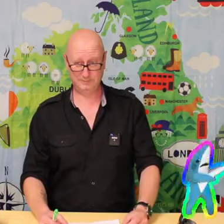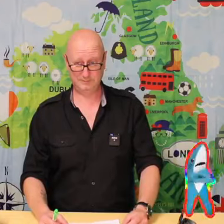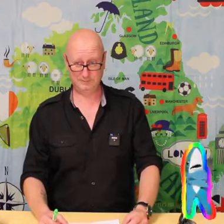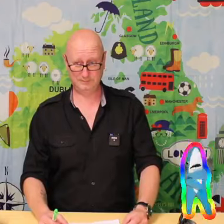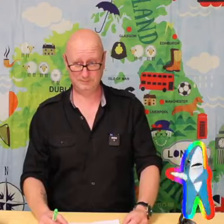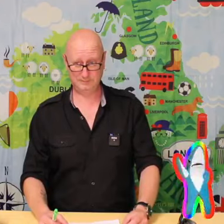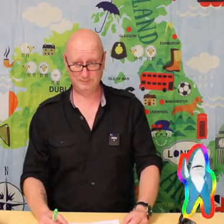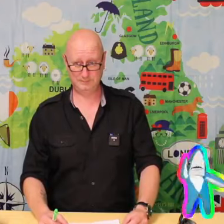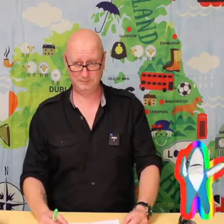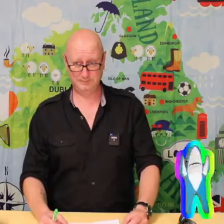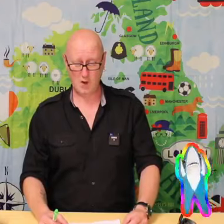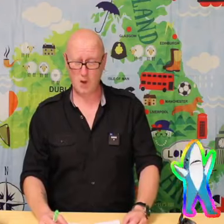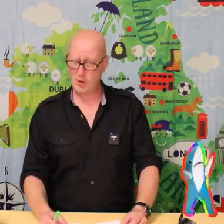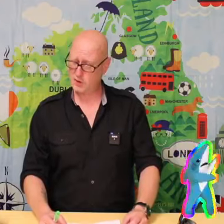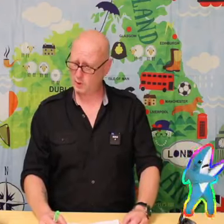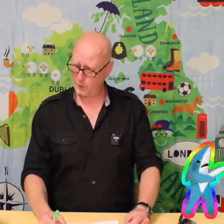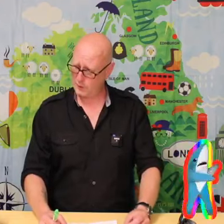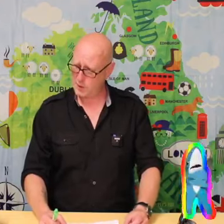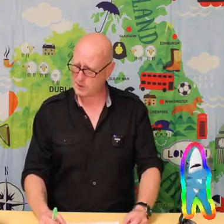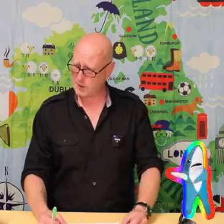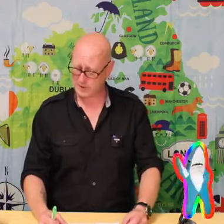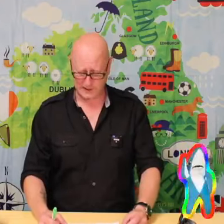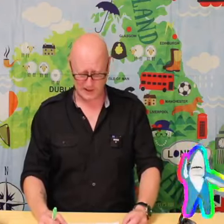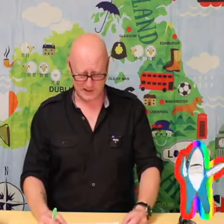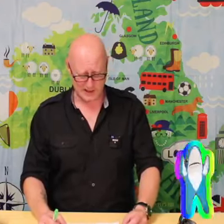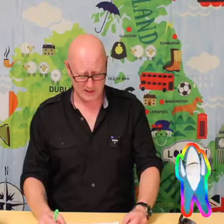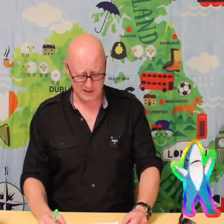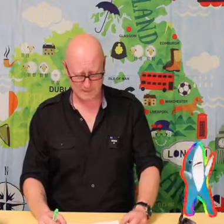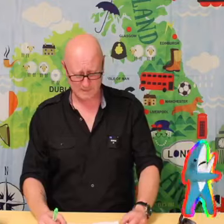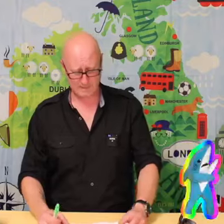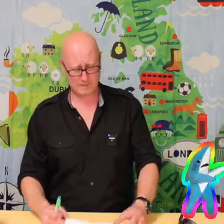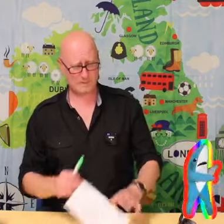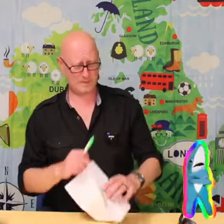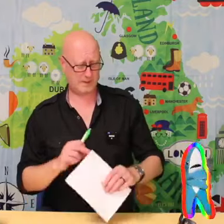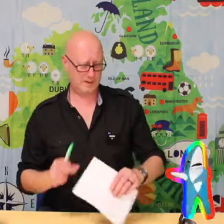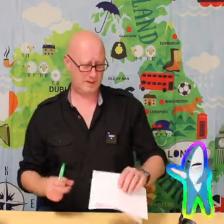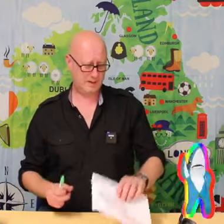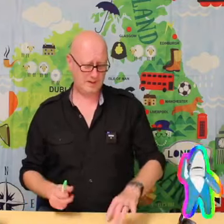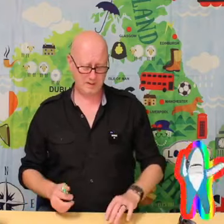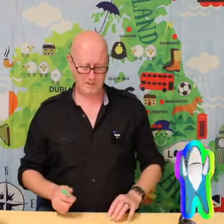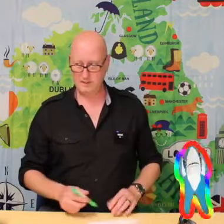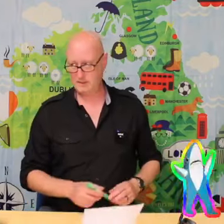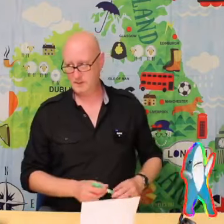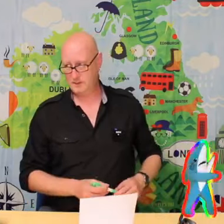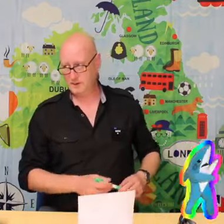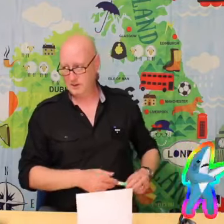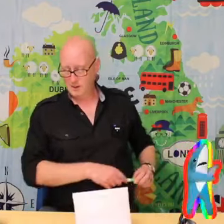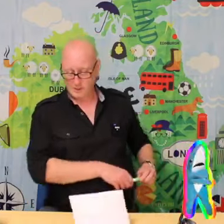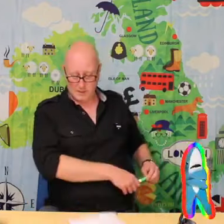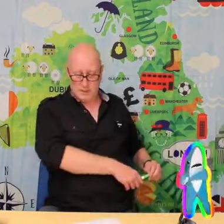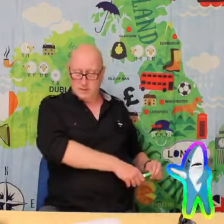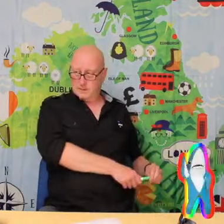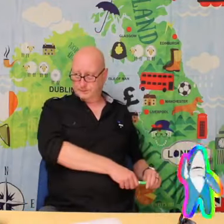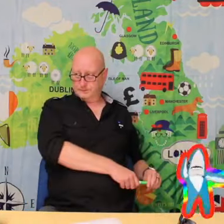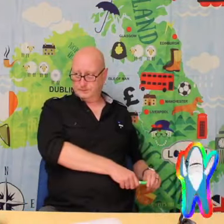Bell. That's a handful. There's a what now? Wedlick Bell, letter dated April, blah, blah, blah, has been passed on to